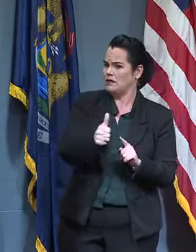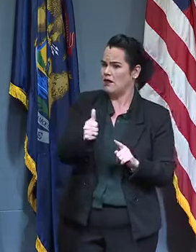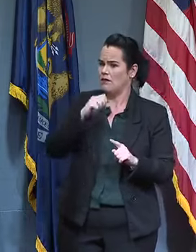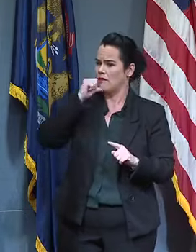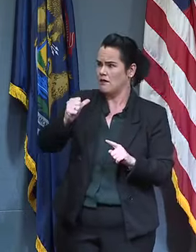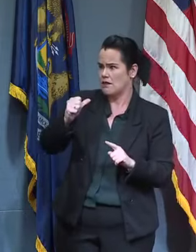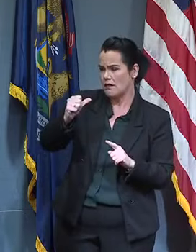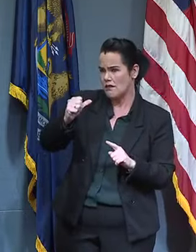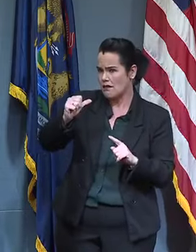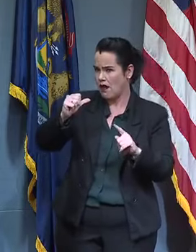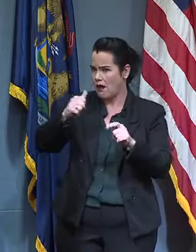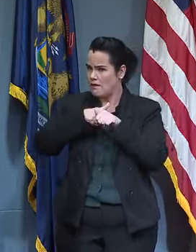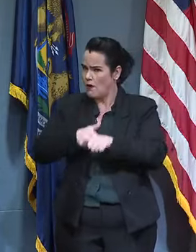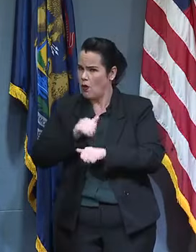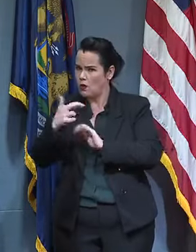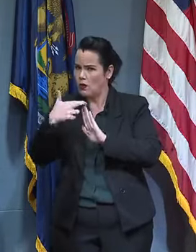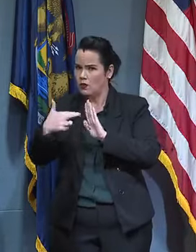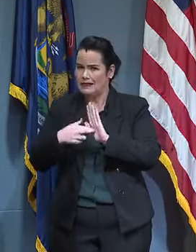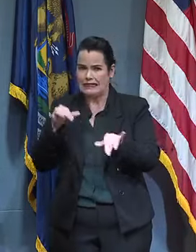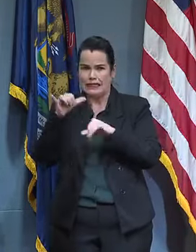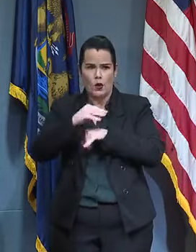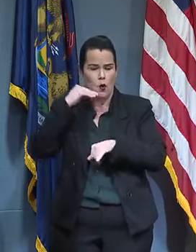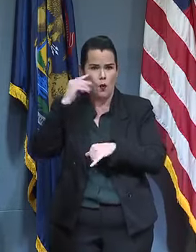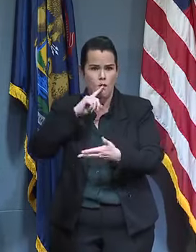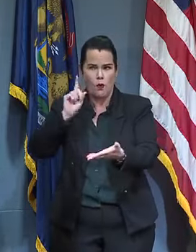Dr. J come up.